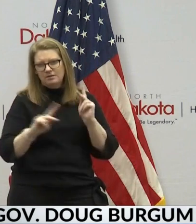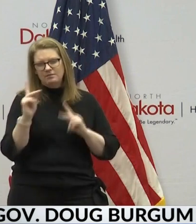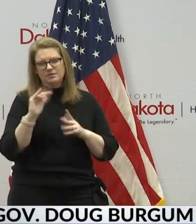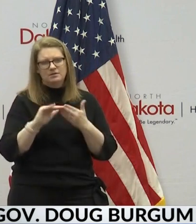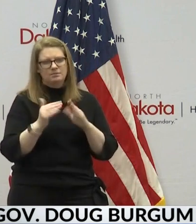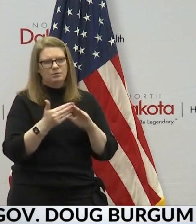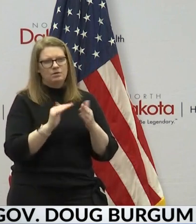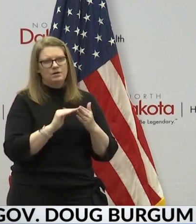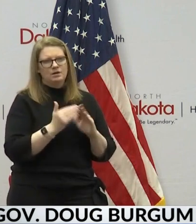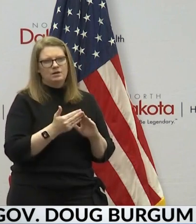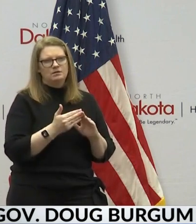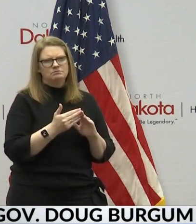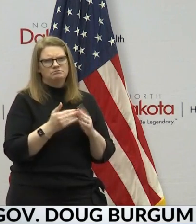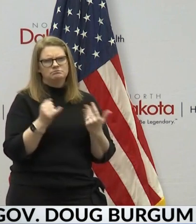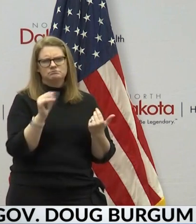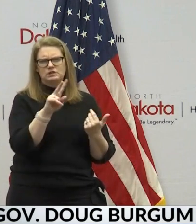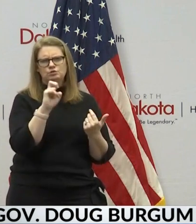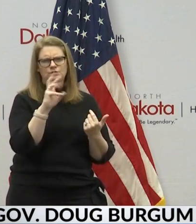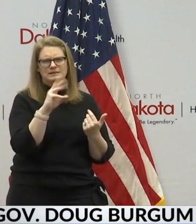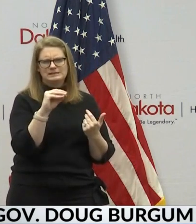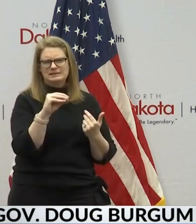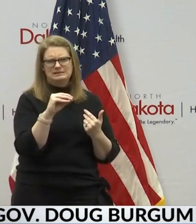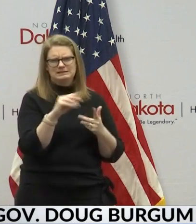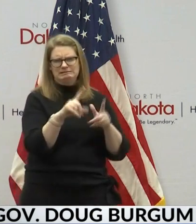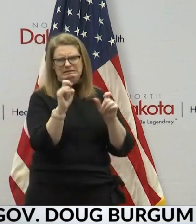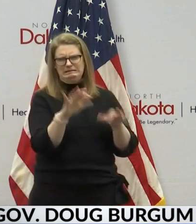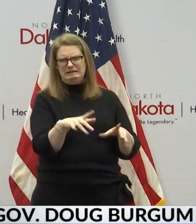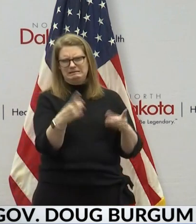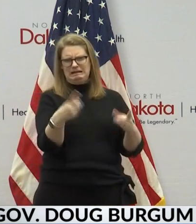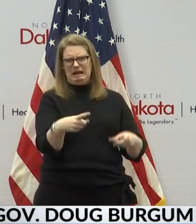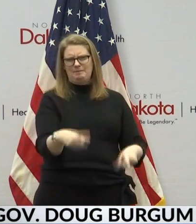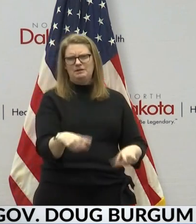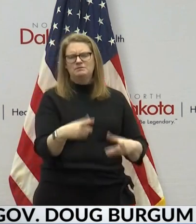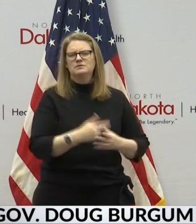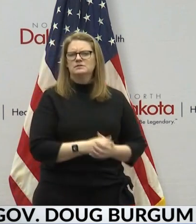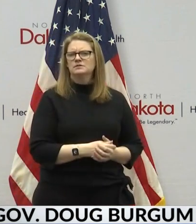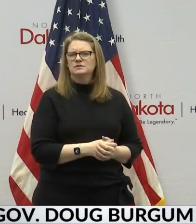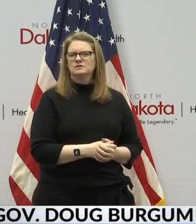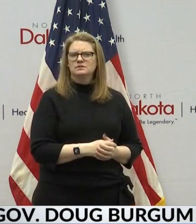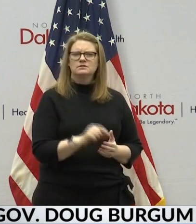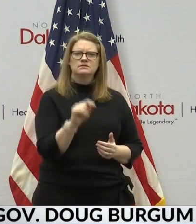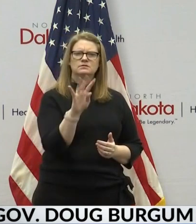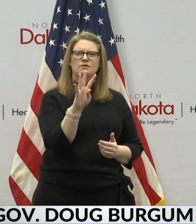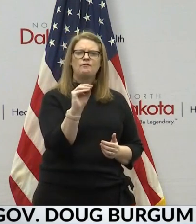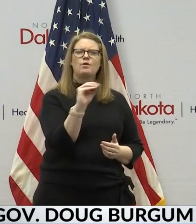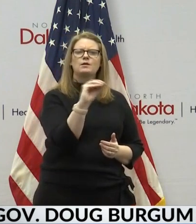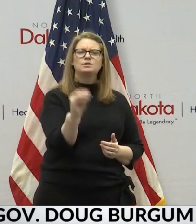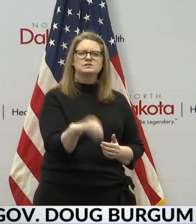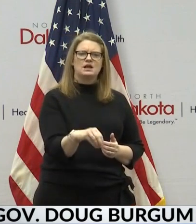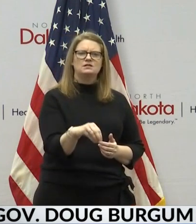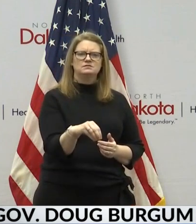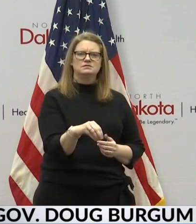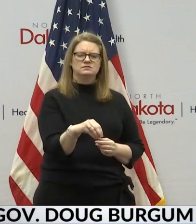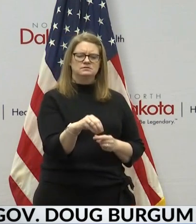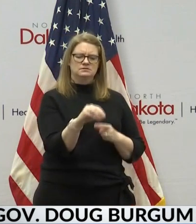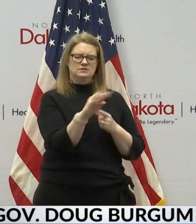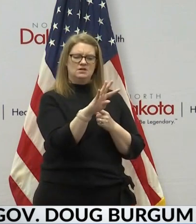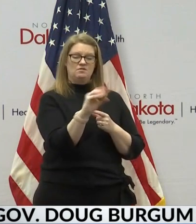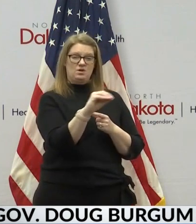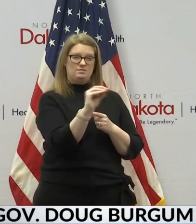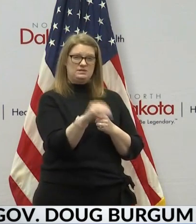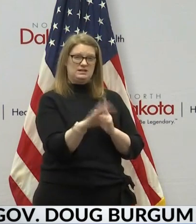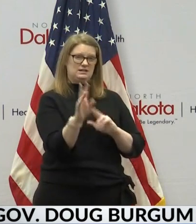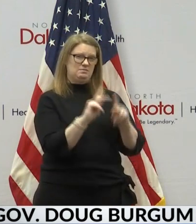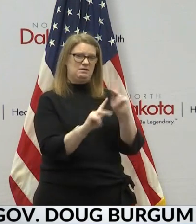was 260 plus tests that occurred, but about 40% of those were people that we had invited through the